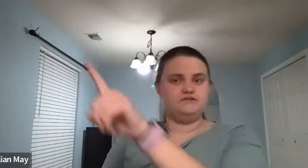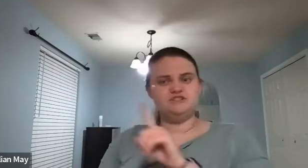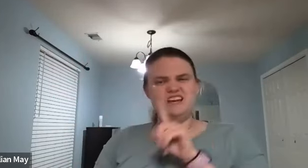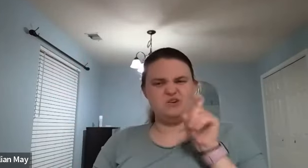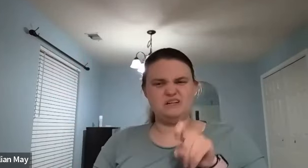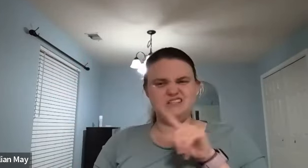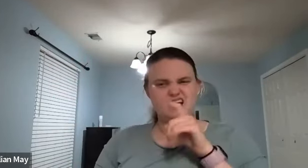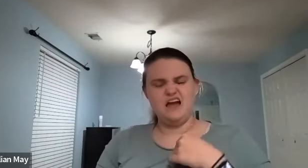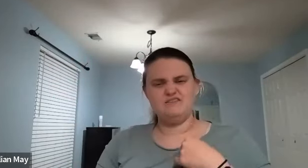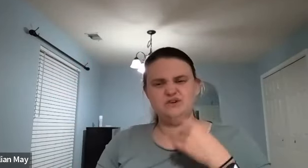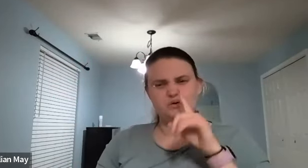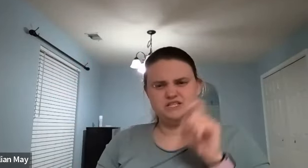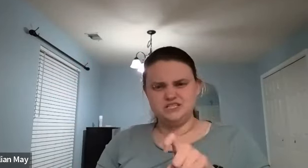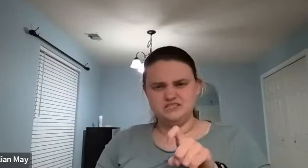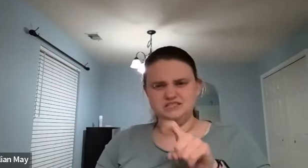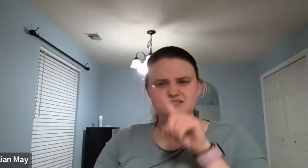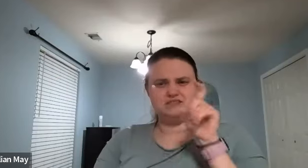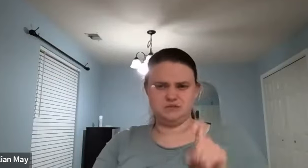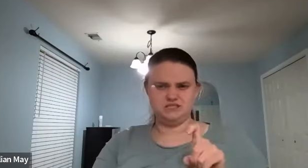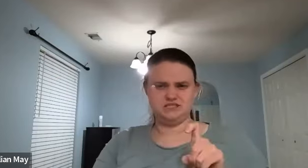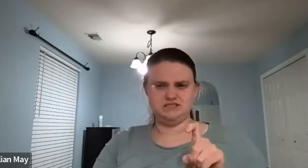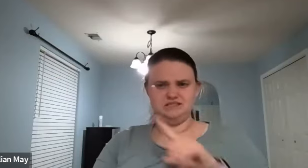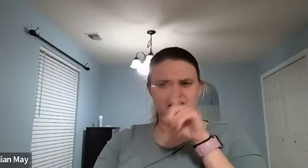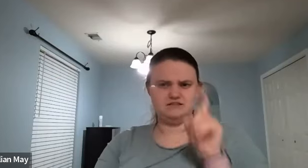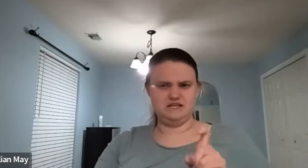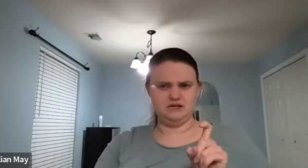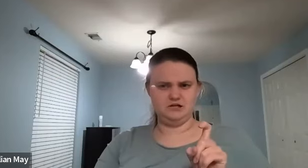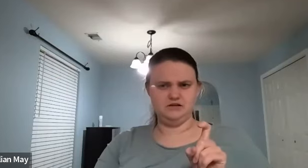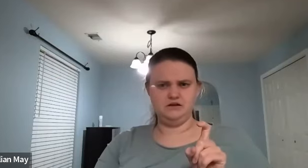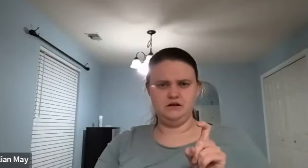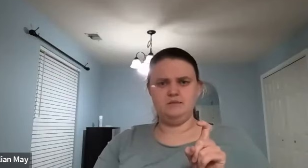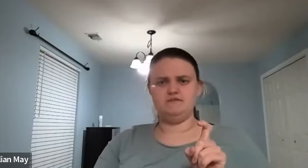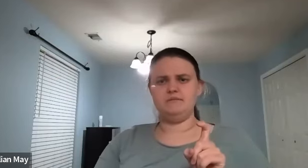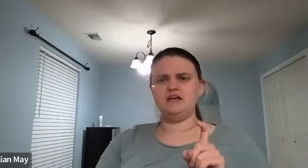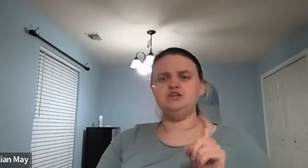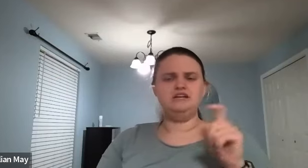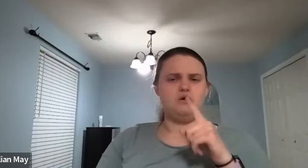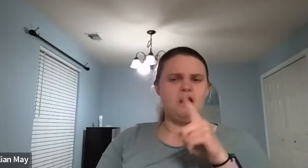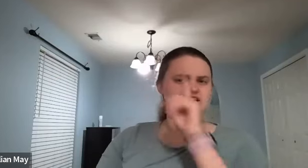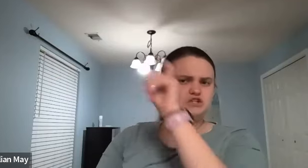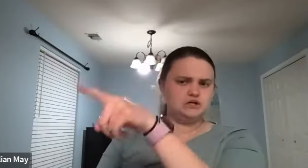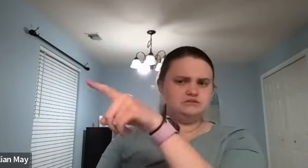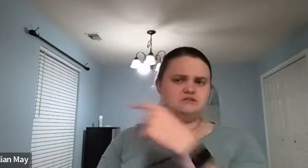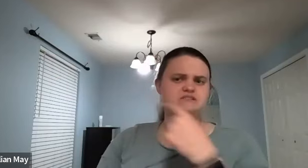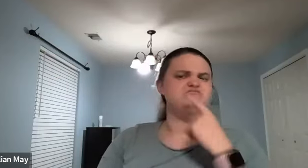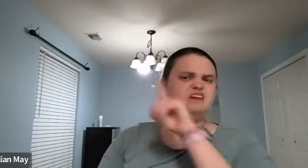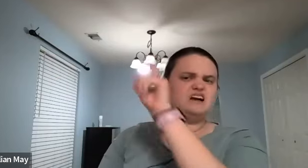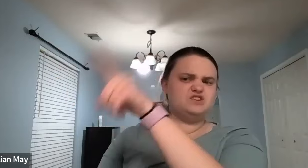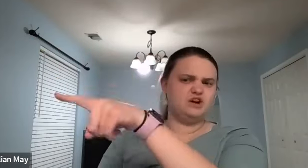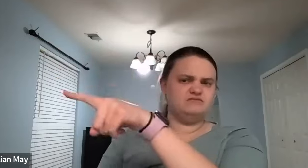just saying question, like I have a question, you see, I'll stand near here. But if I'm like, you need to go ask her, I'll say, ask her.